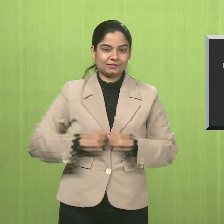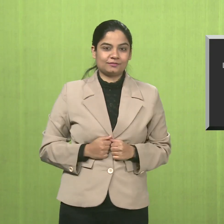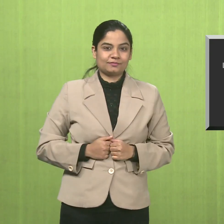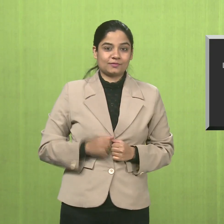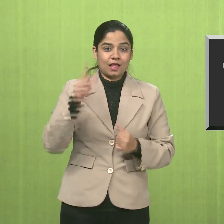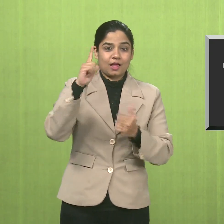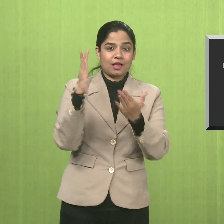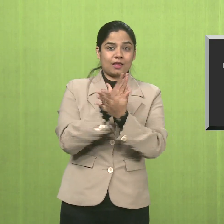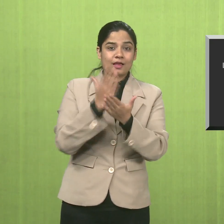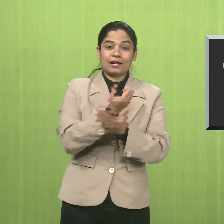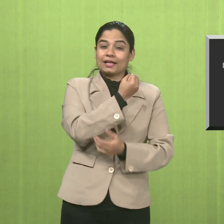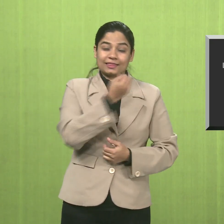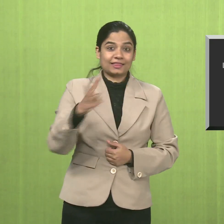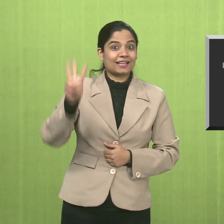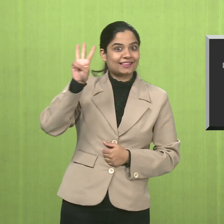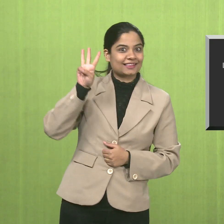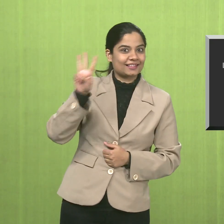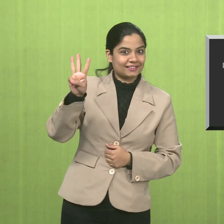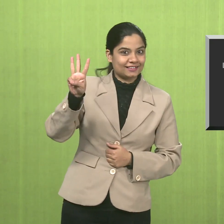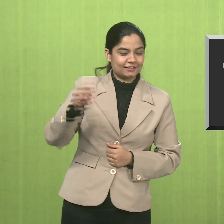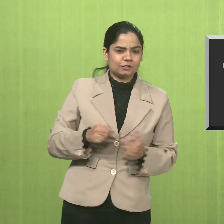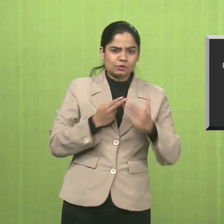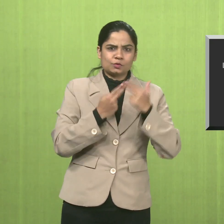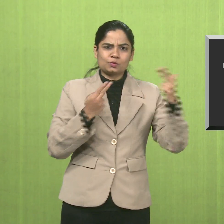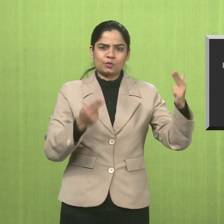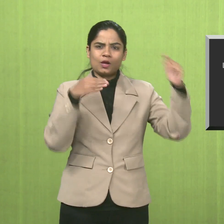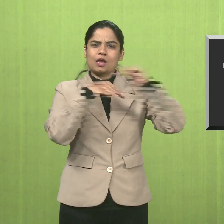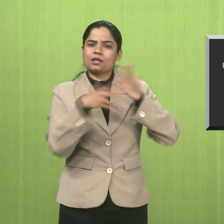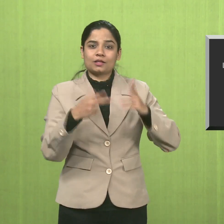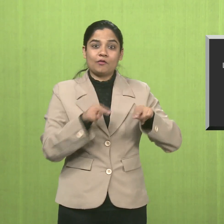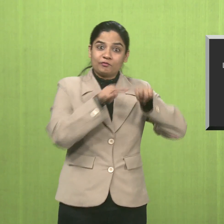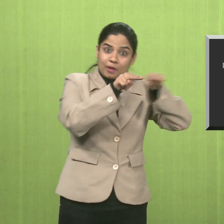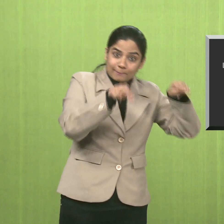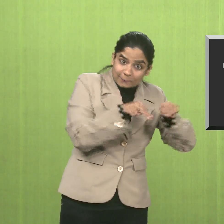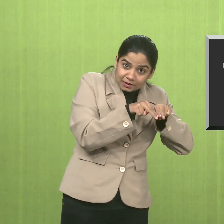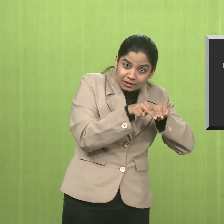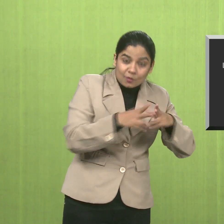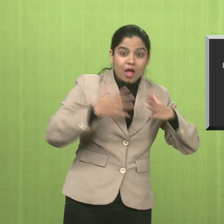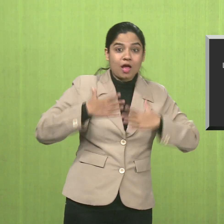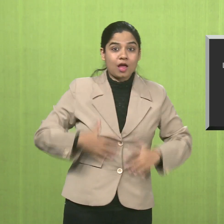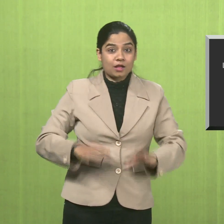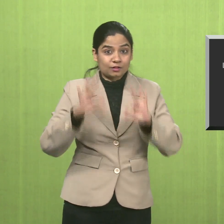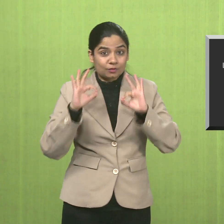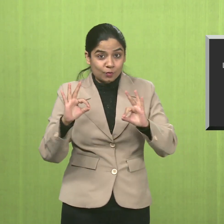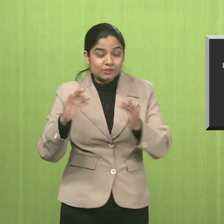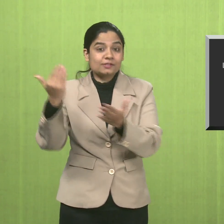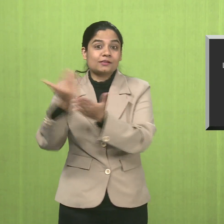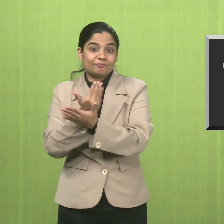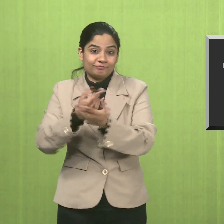Science, lesson number 3. The title of the lesson is Family, Health and